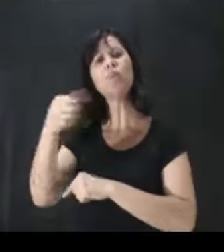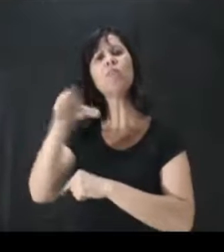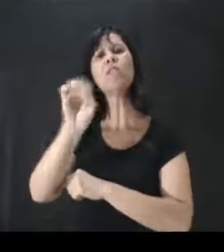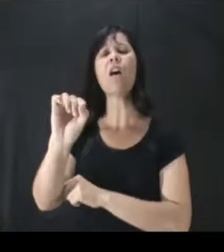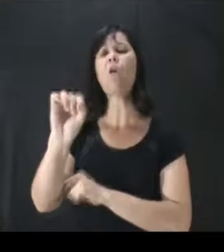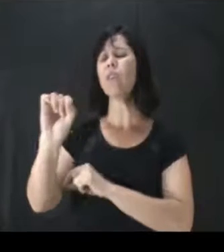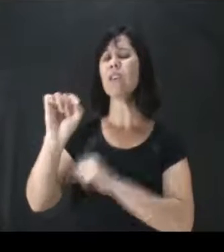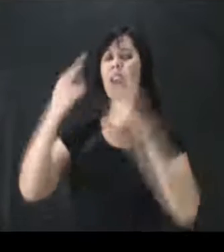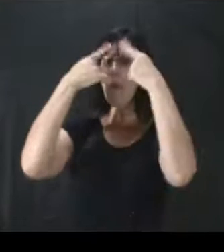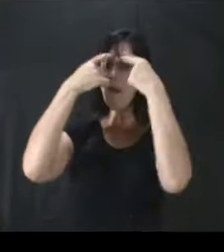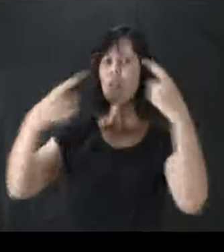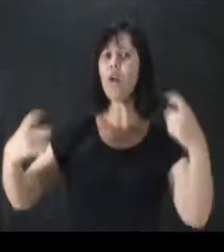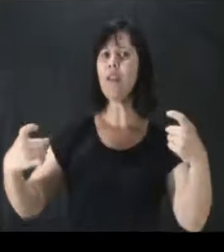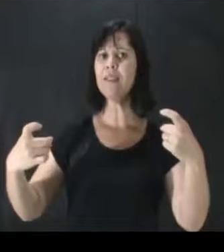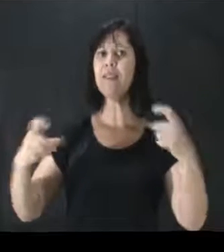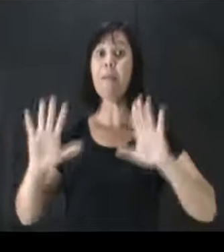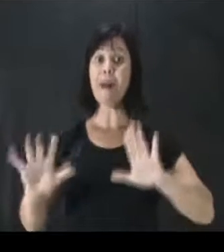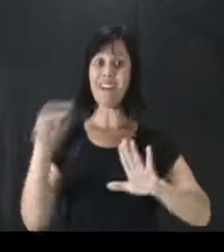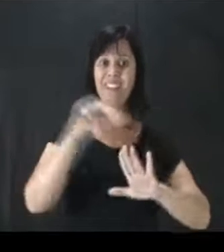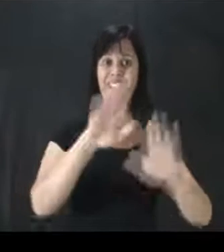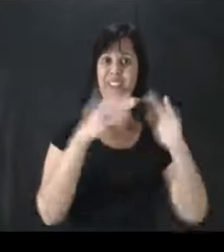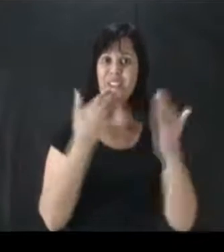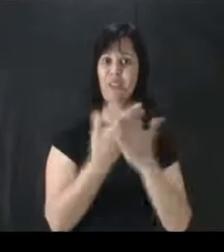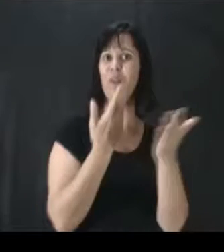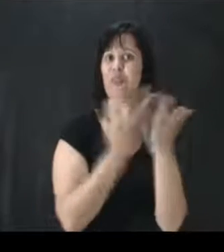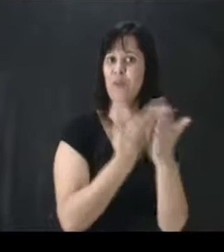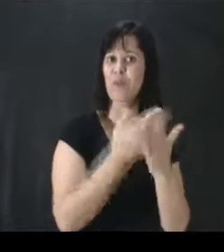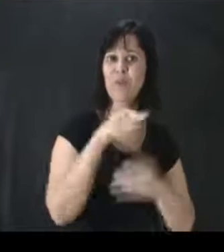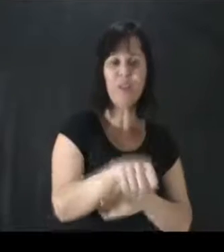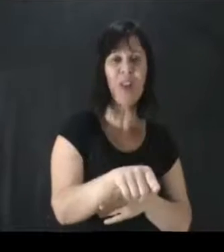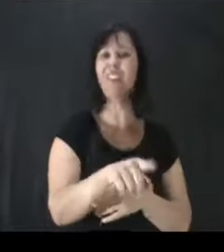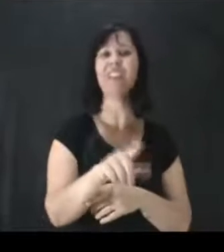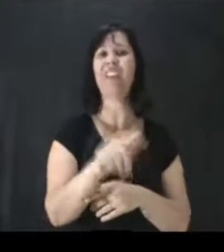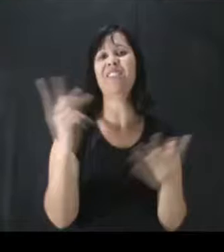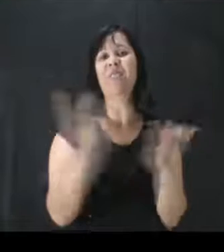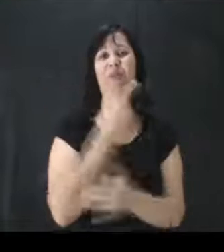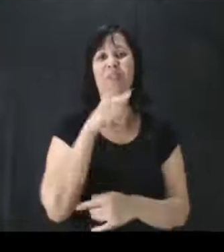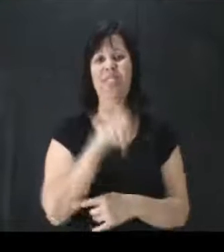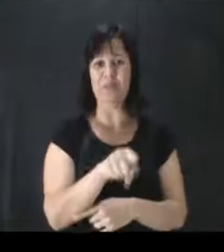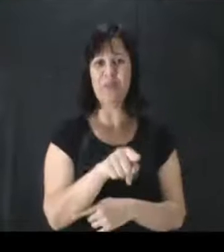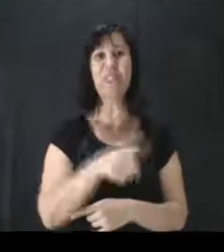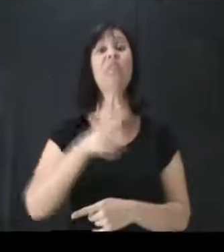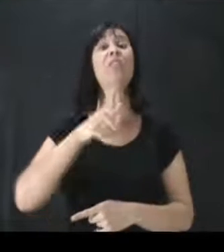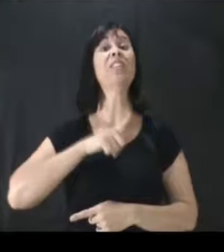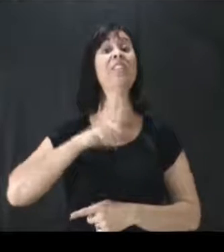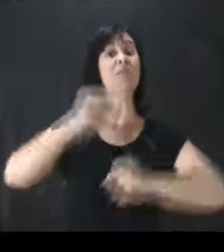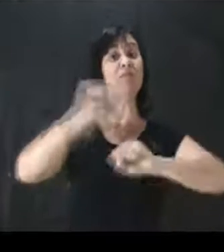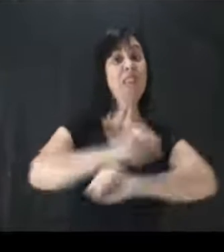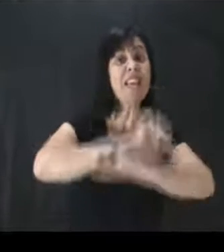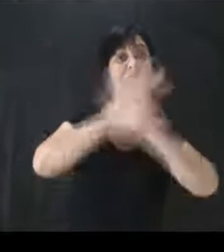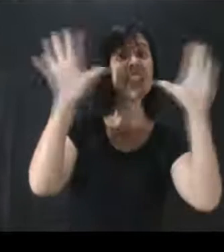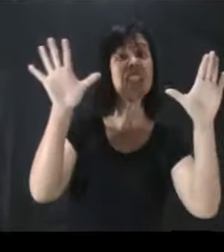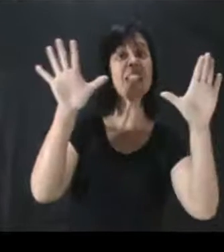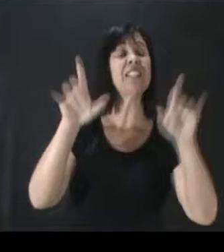didn't happen. This violence did not happen in that school. There was emancipation, there